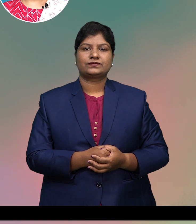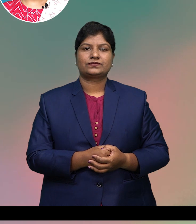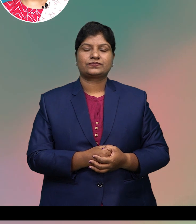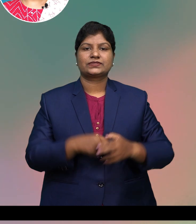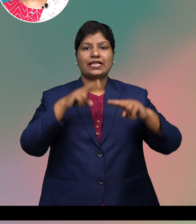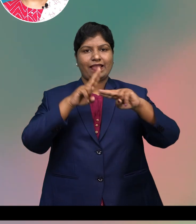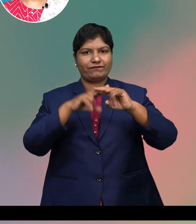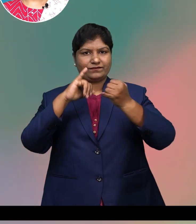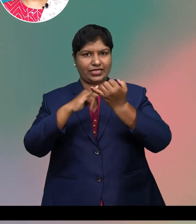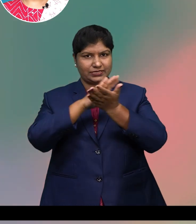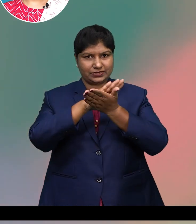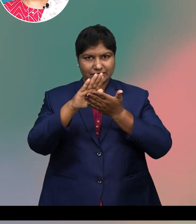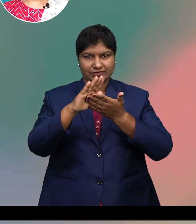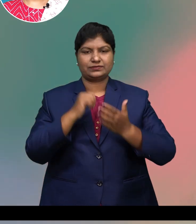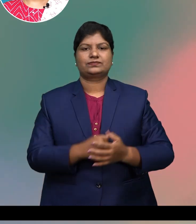FSH,